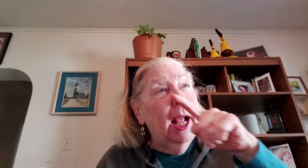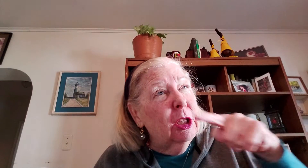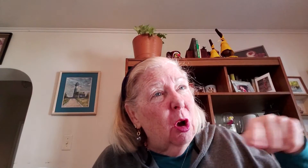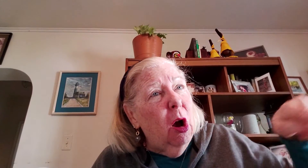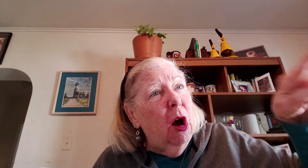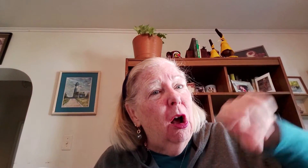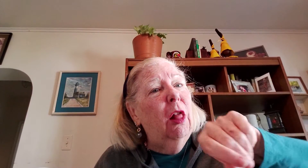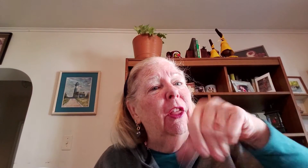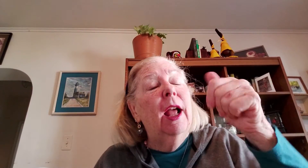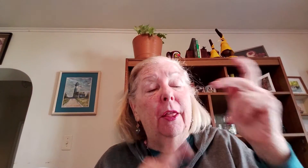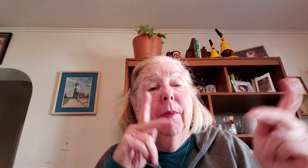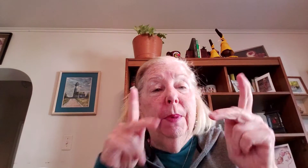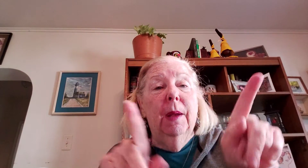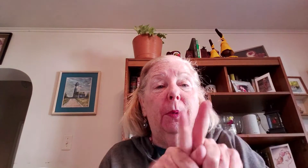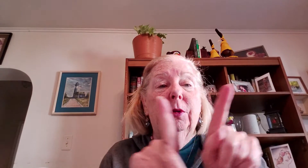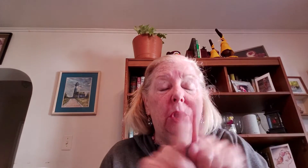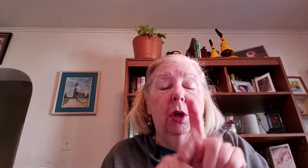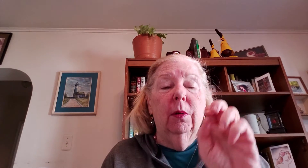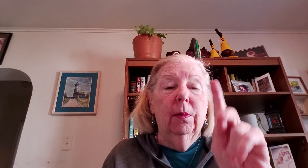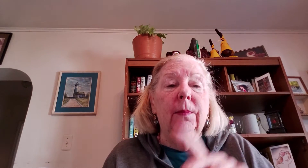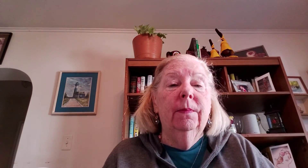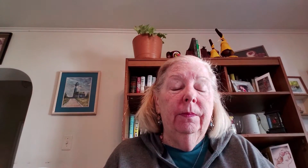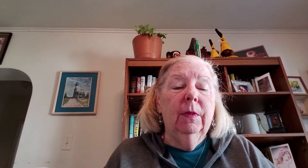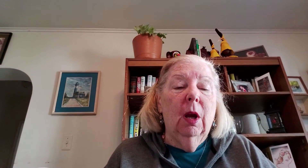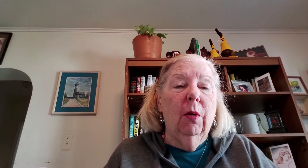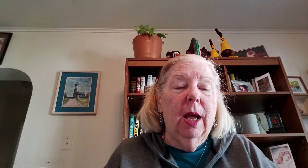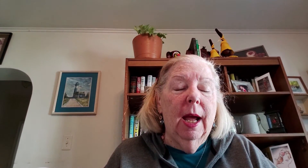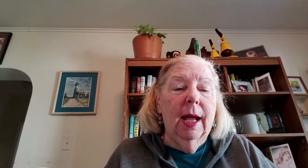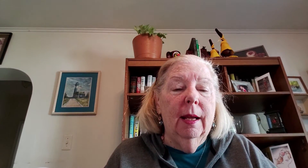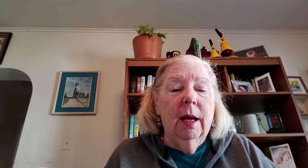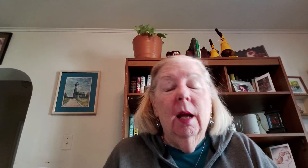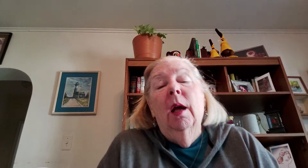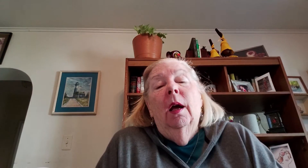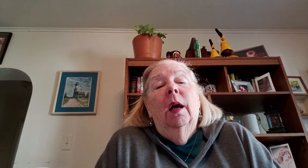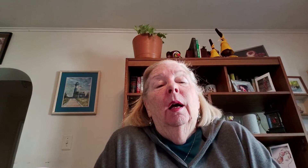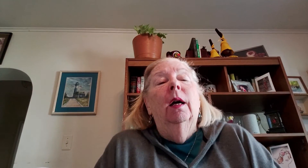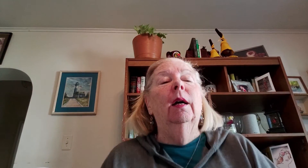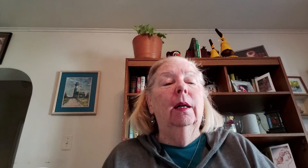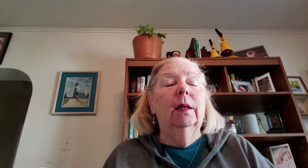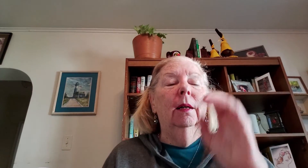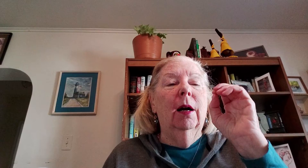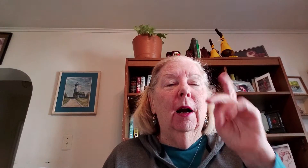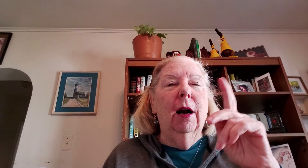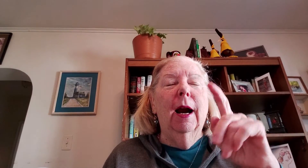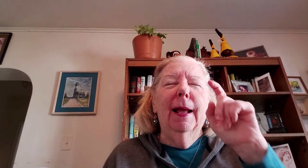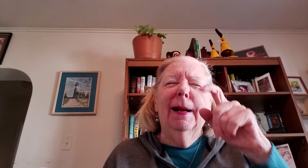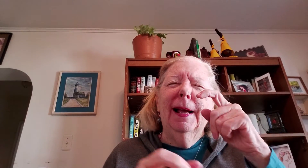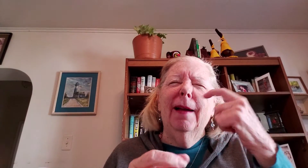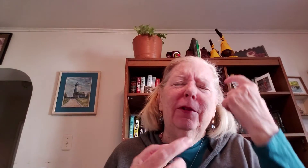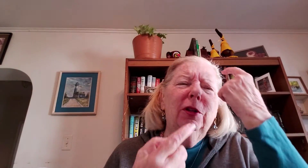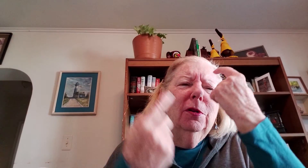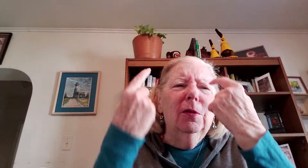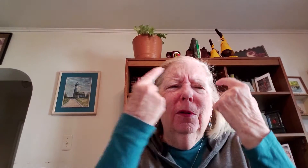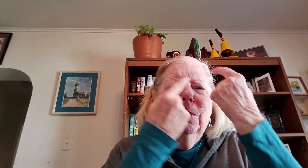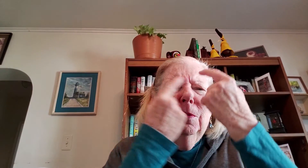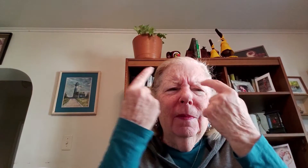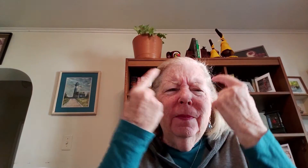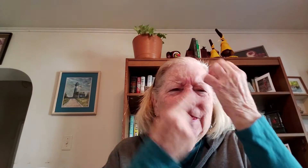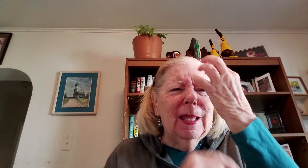protects all the other people too. Okay. All right, I have to